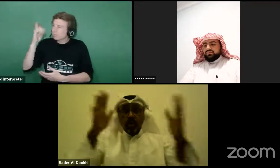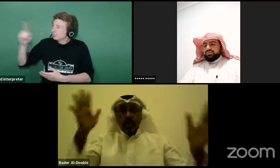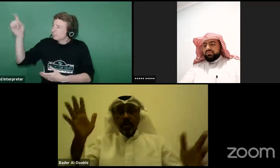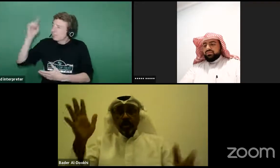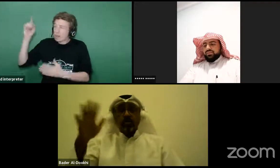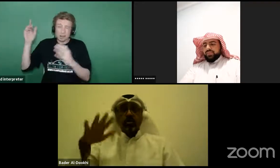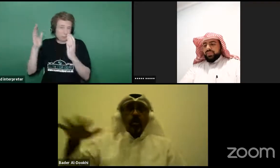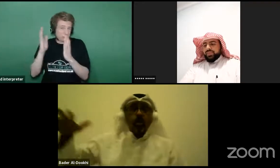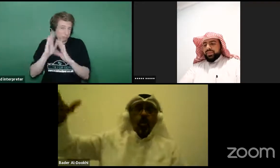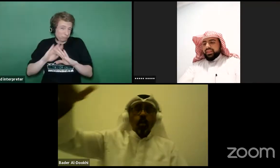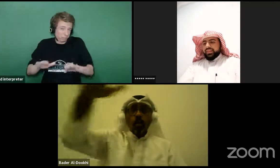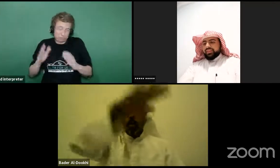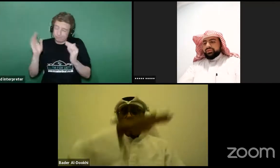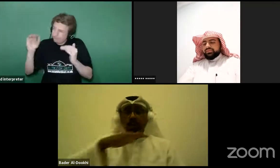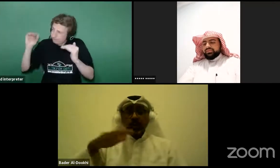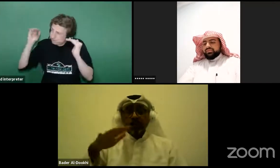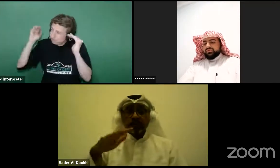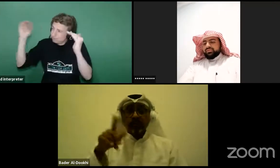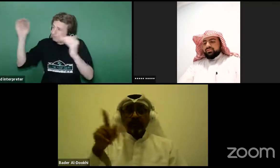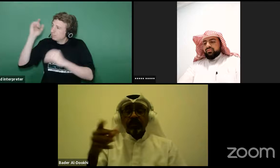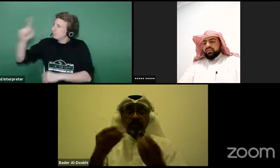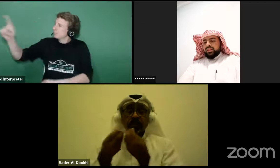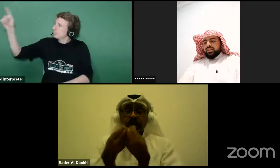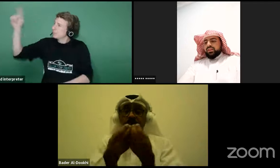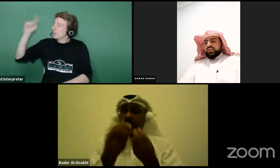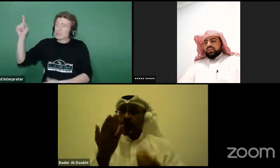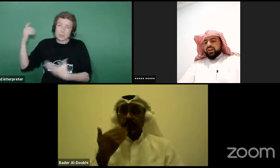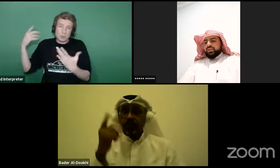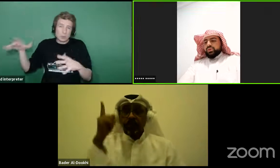they ascribe as partners to him.